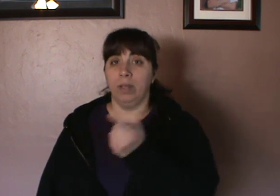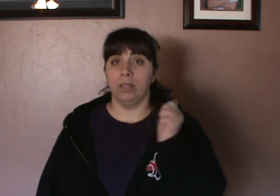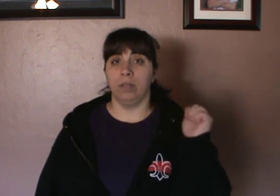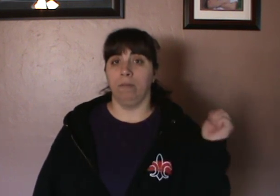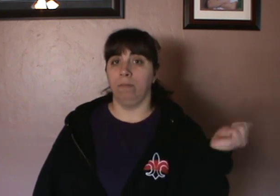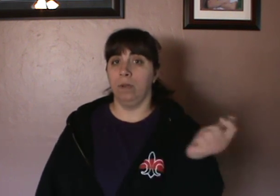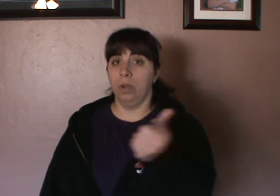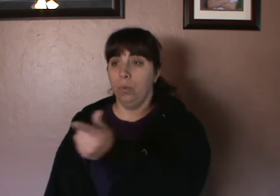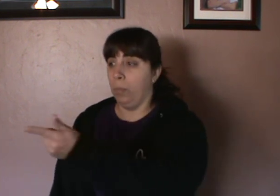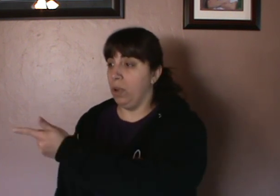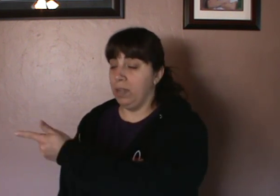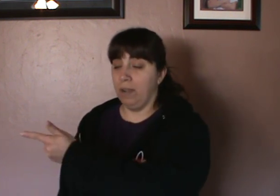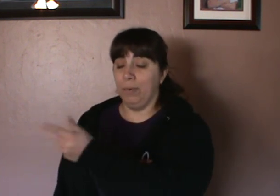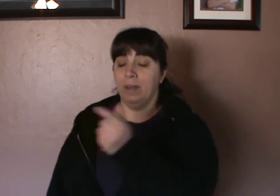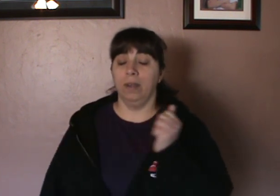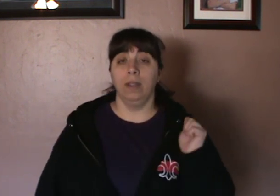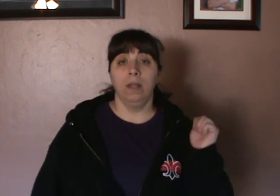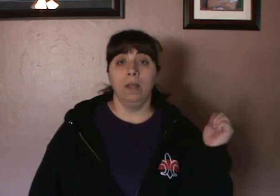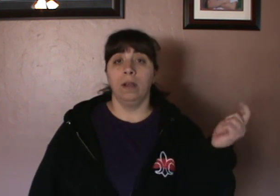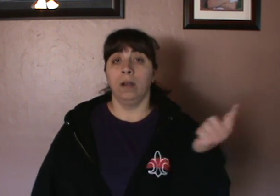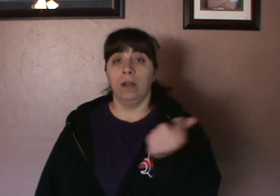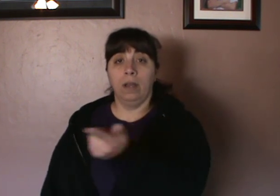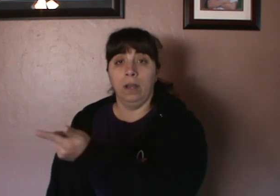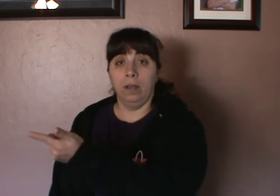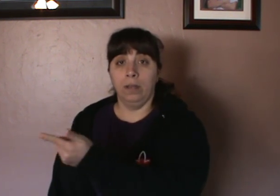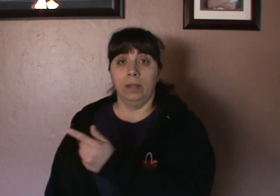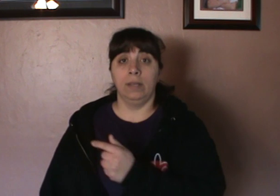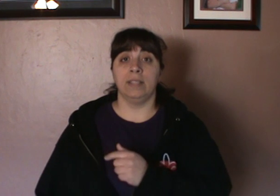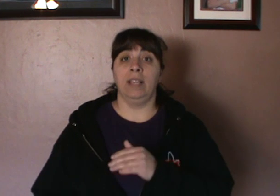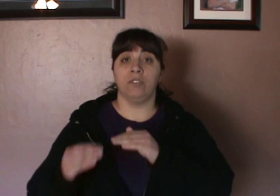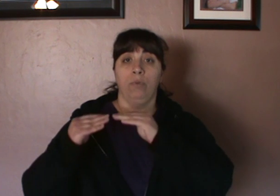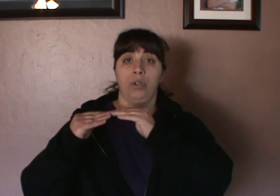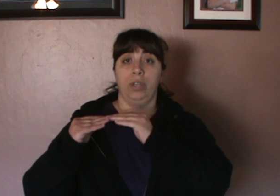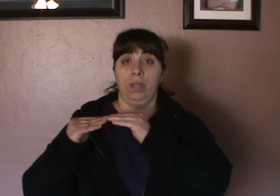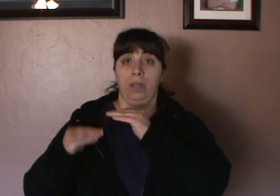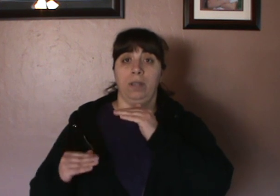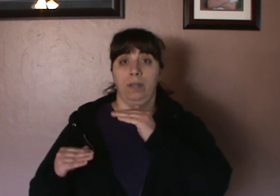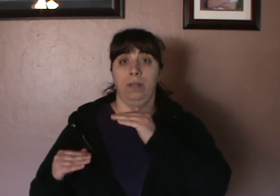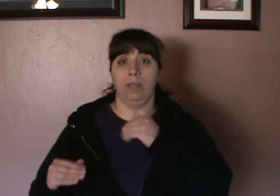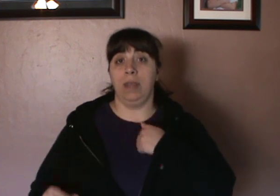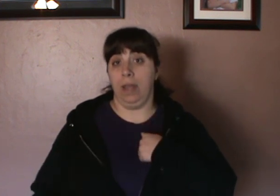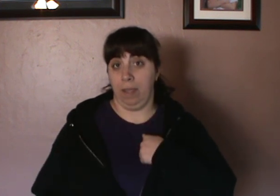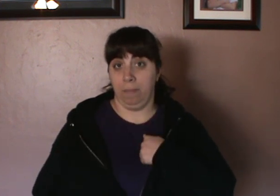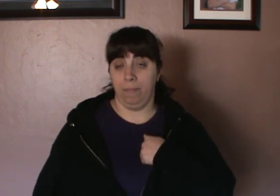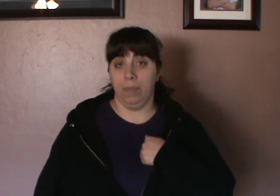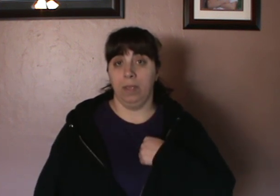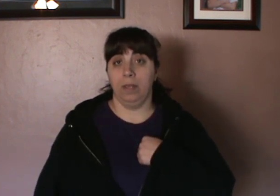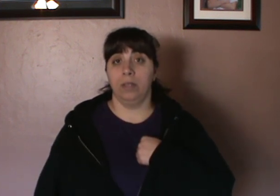so we're pointing to everyone, is less fortunate than I. So